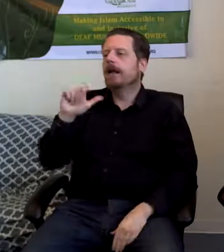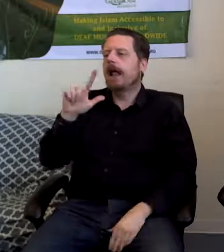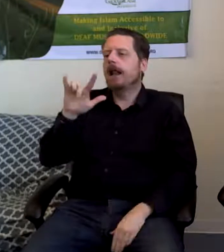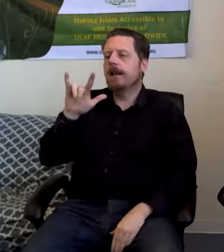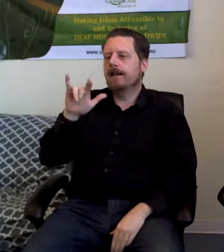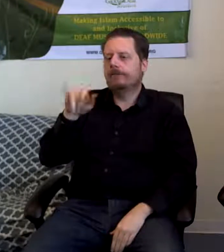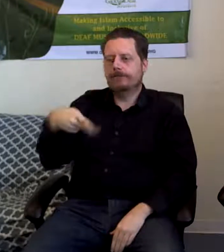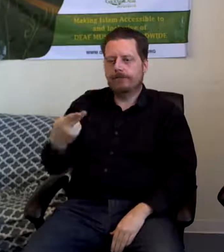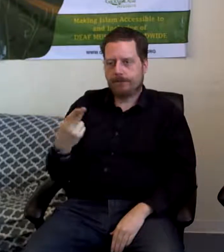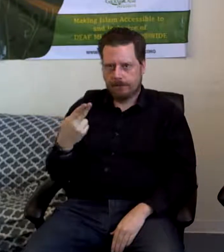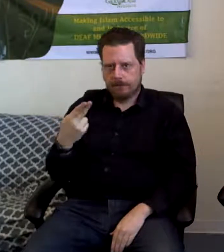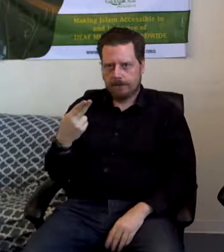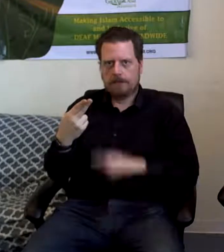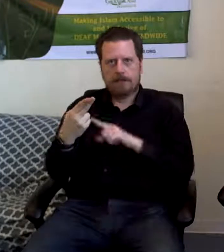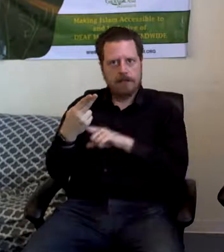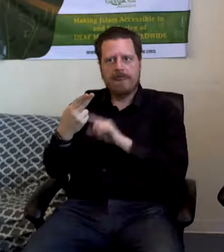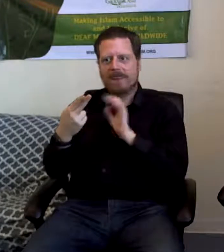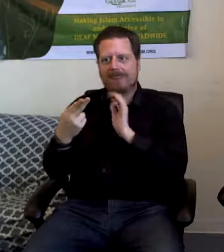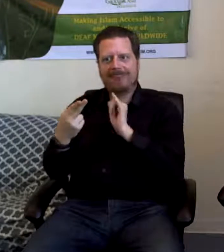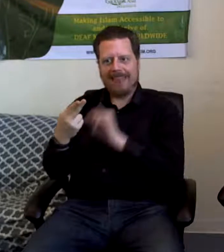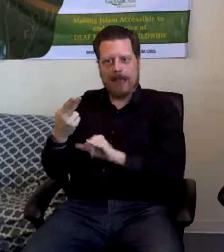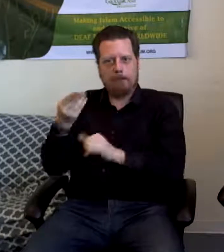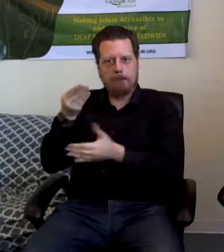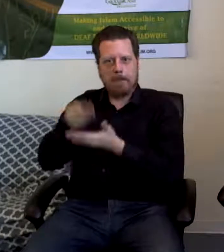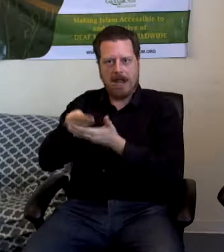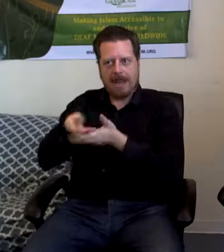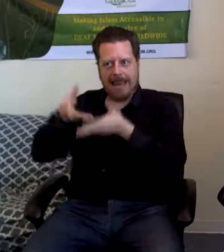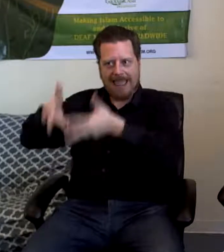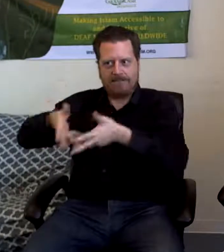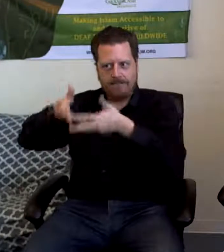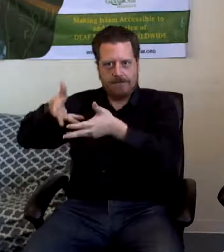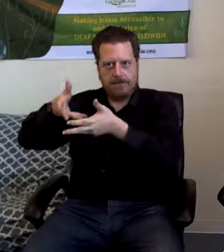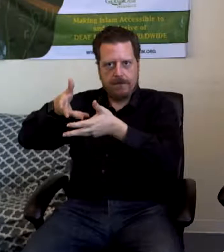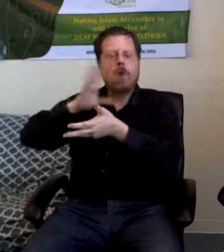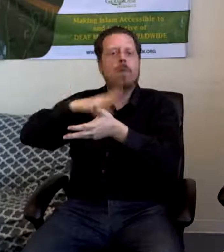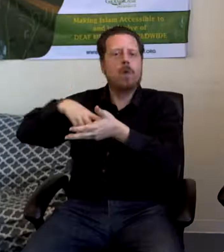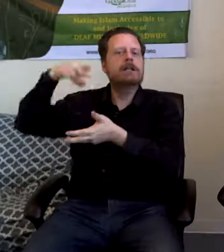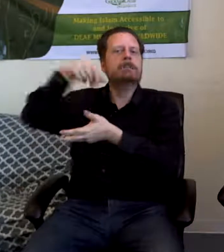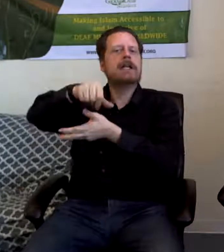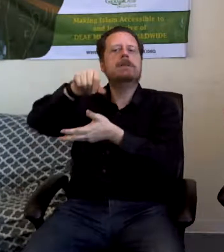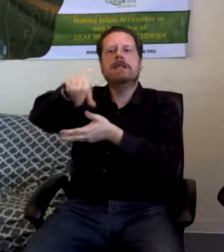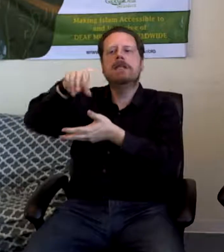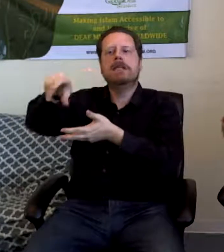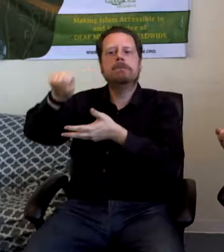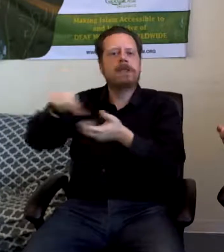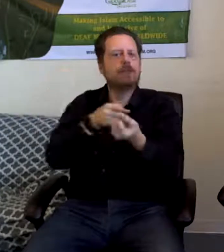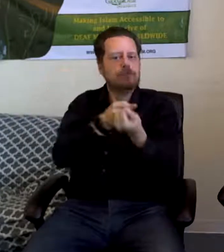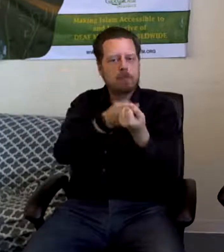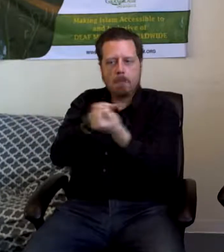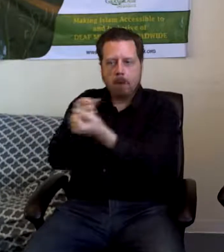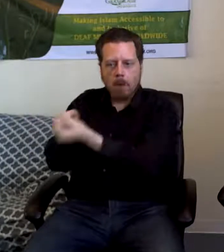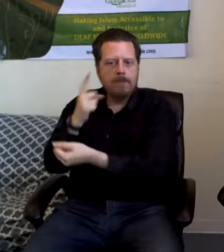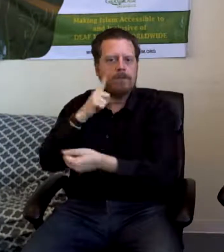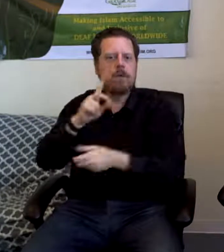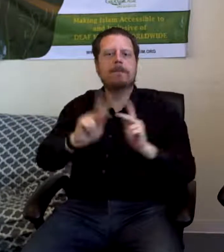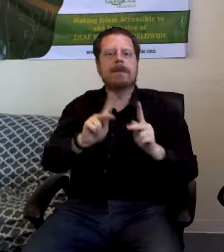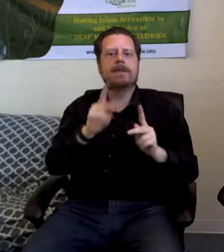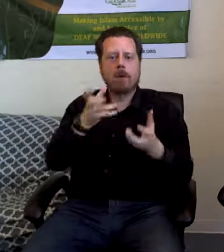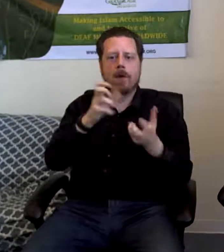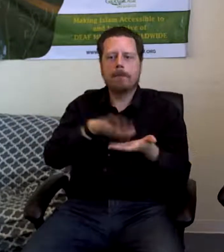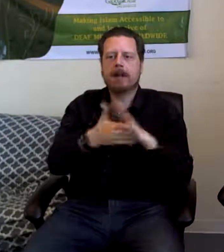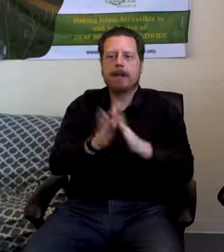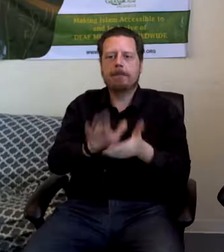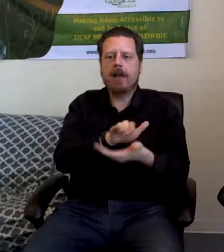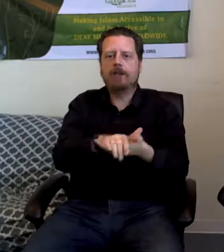would spend that money to support those who want to get married, but they don't have financial